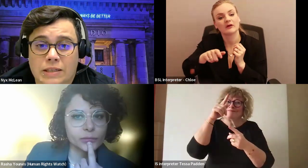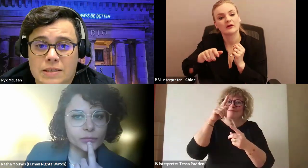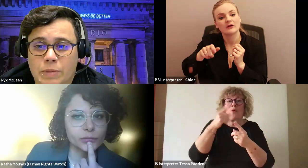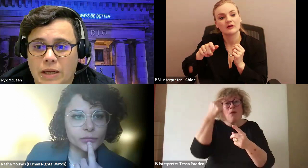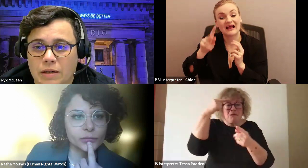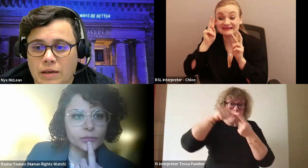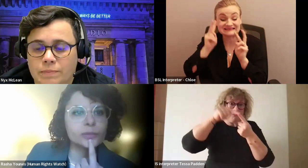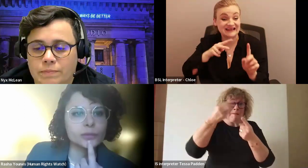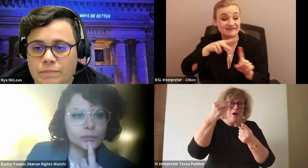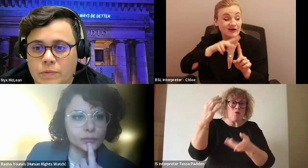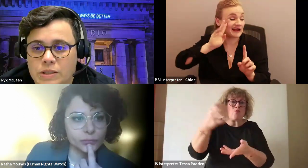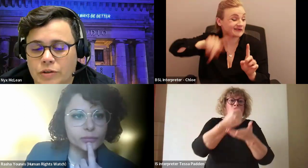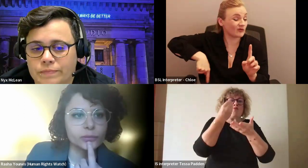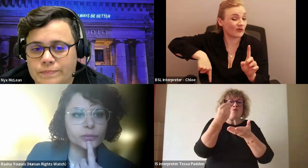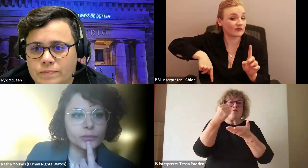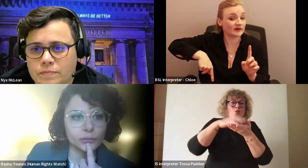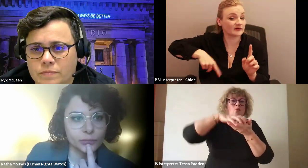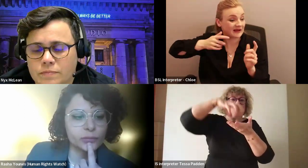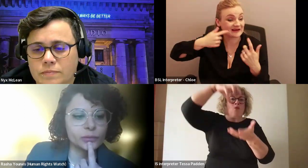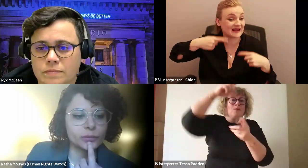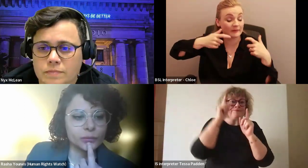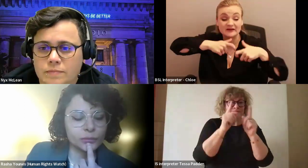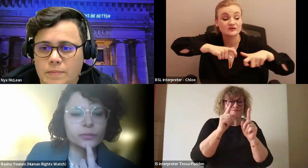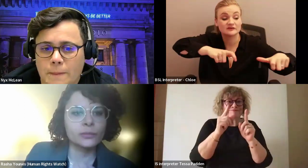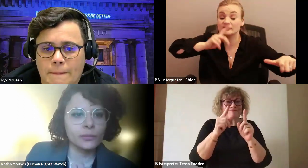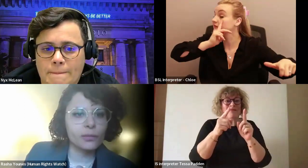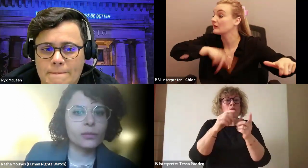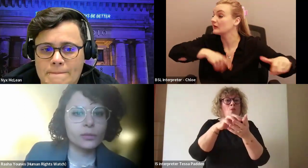sees violence and pain continue.